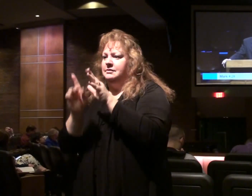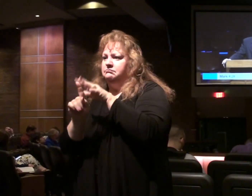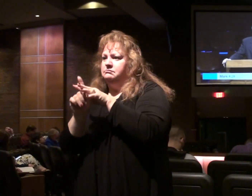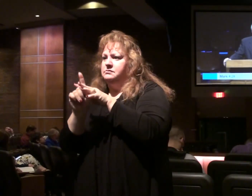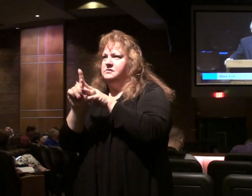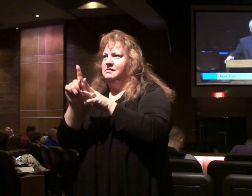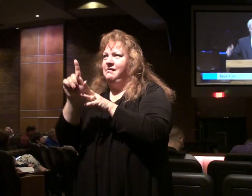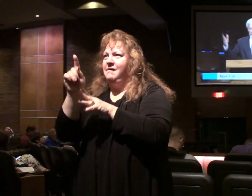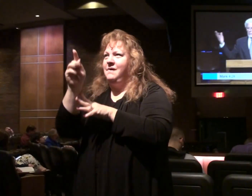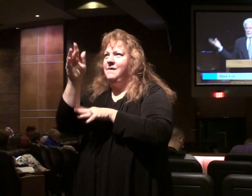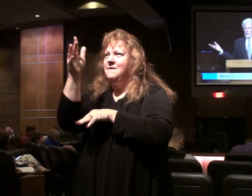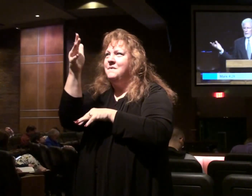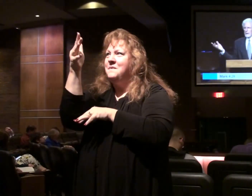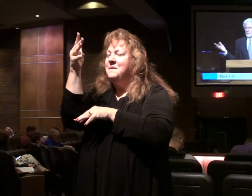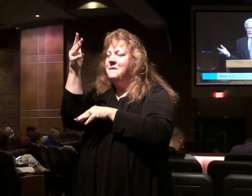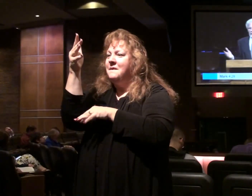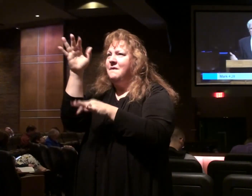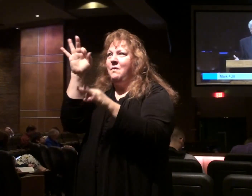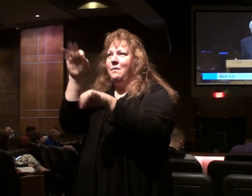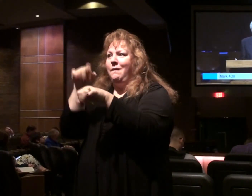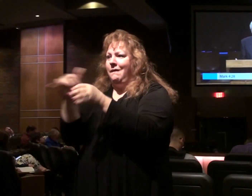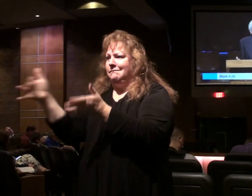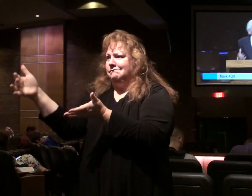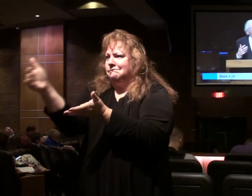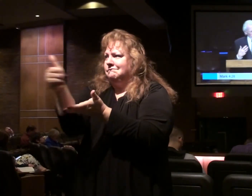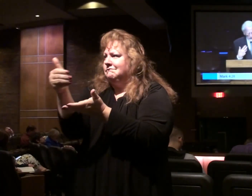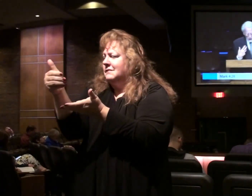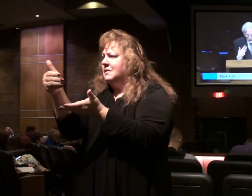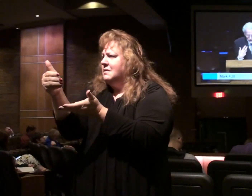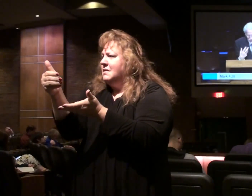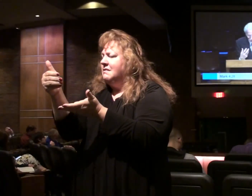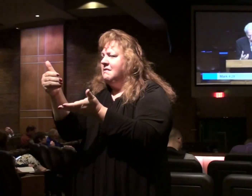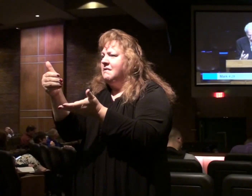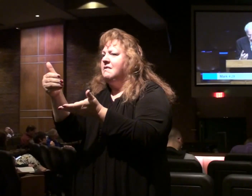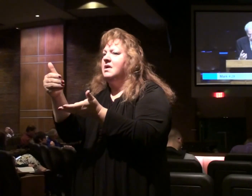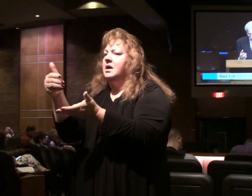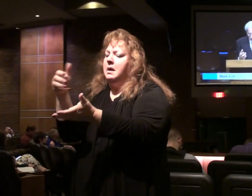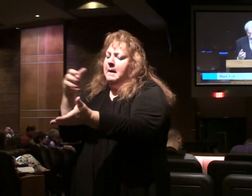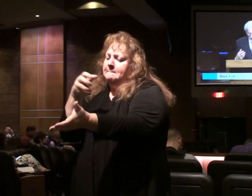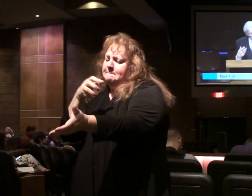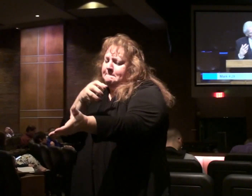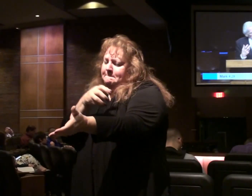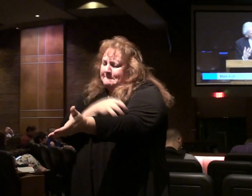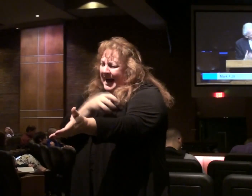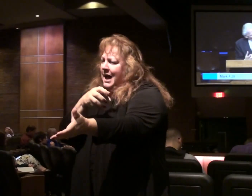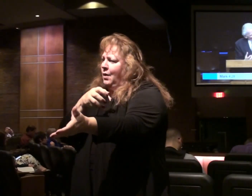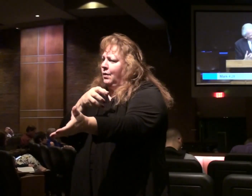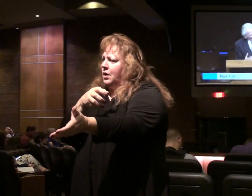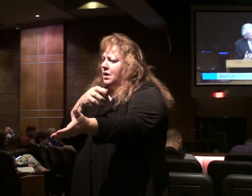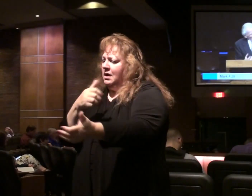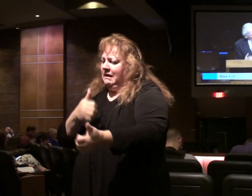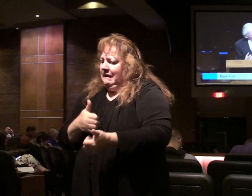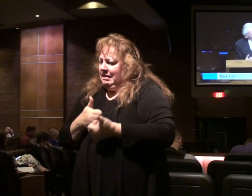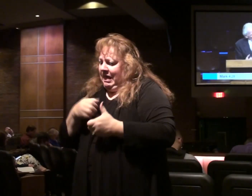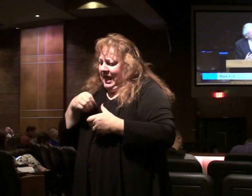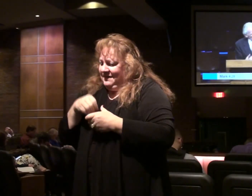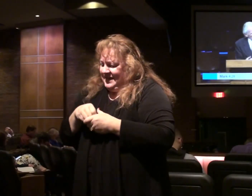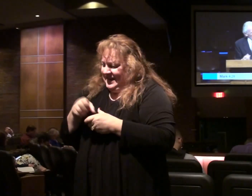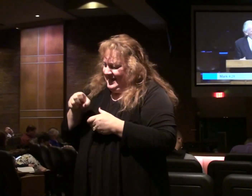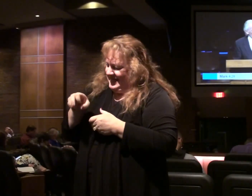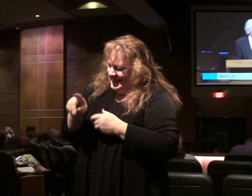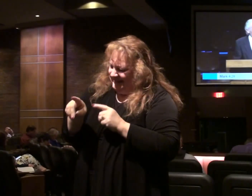Then, the right time, he has a harvest. It's showing there is power, there is life in the